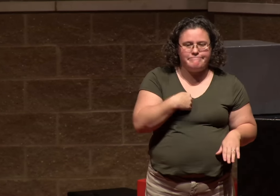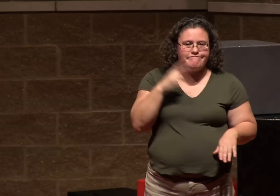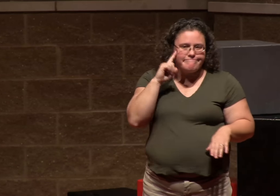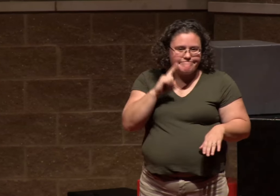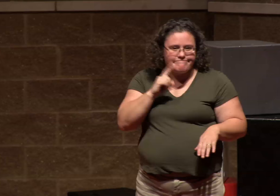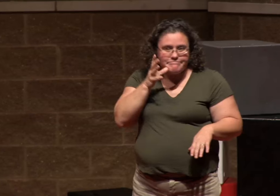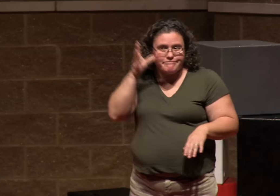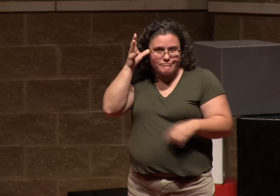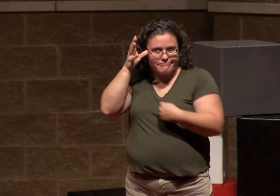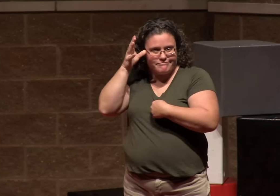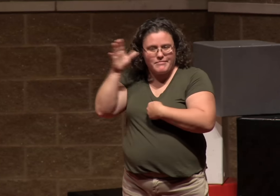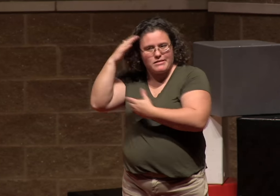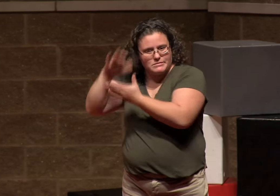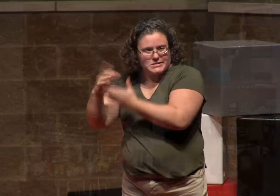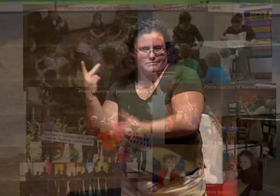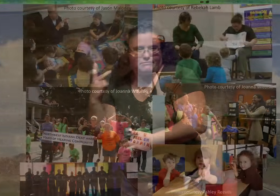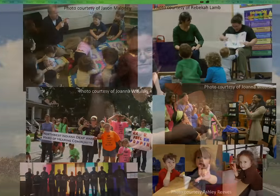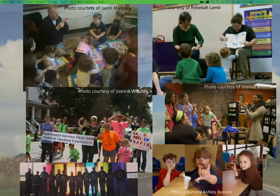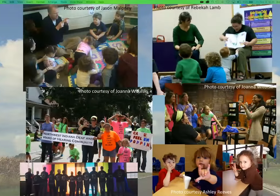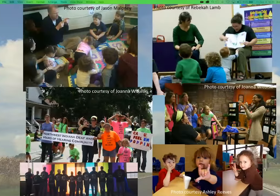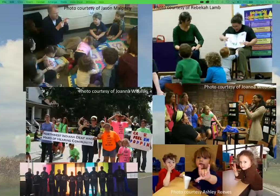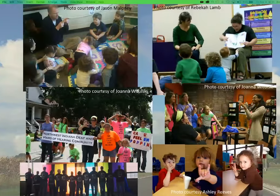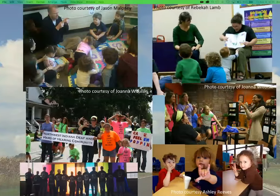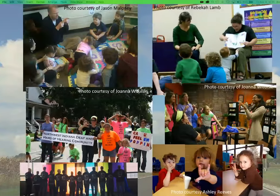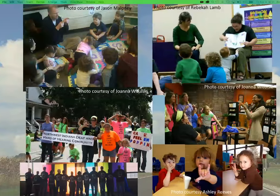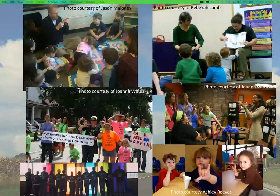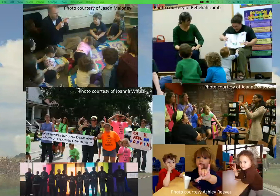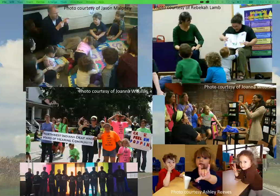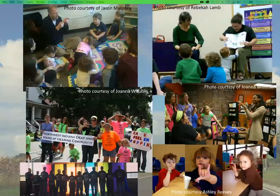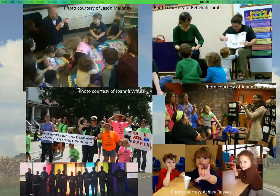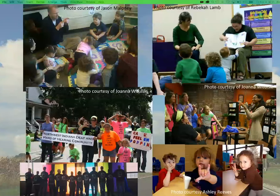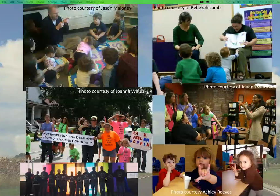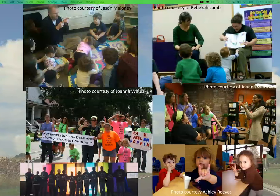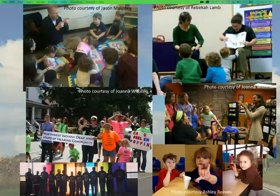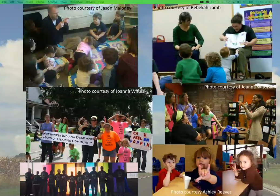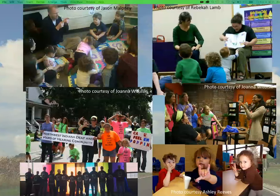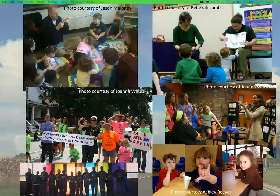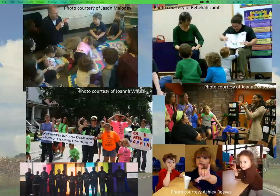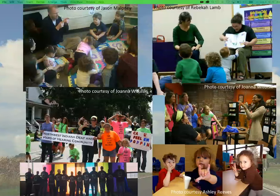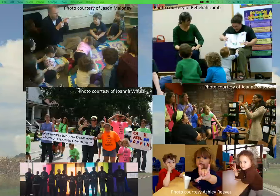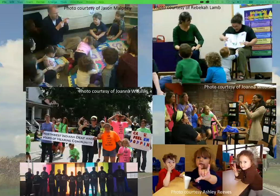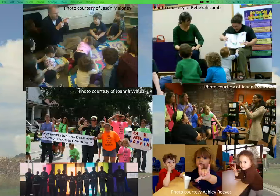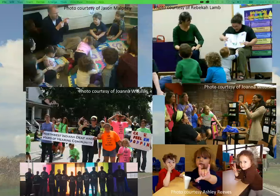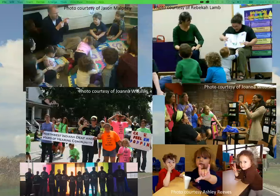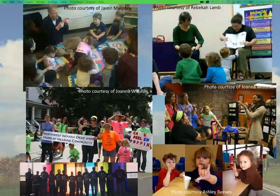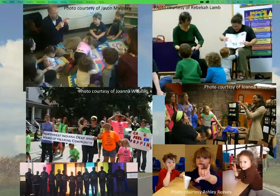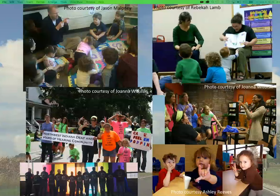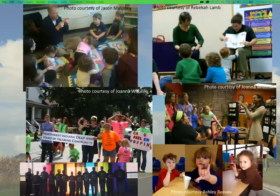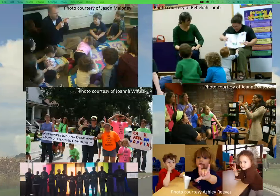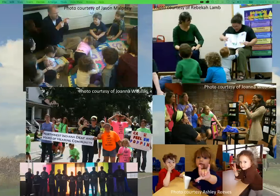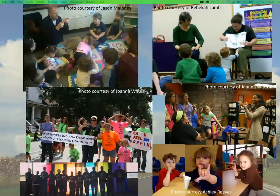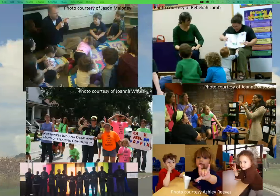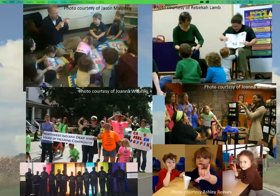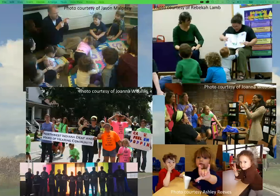hearing, but deaf people can go and go to the preschool too, so the two children right here on this bottom